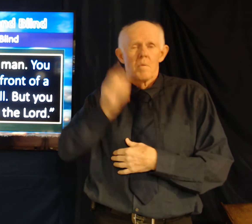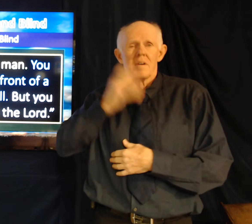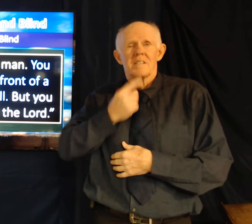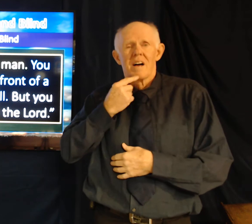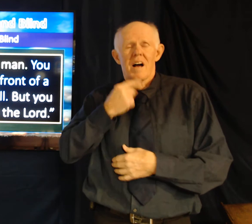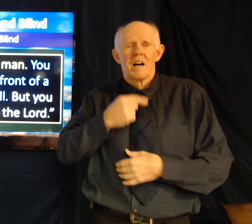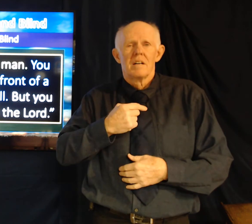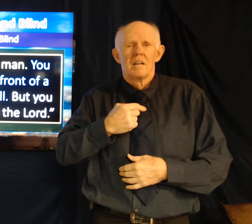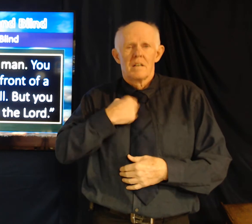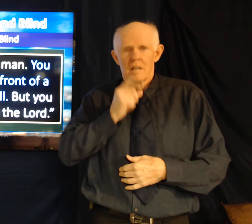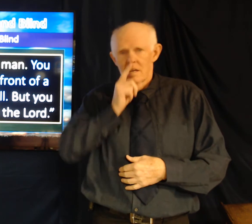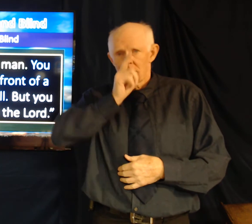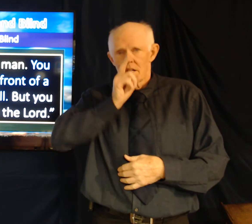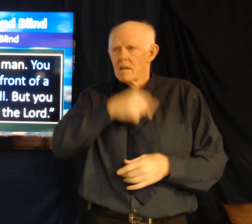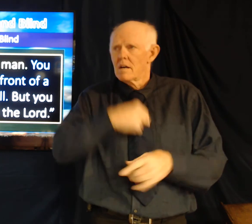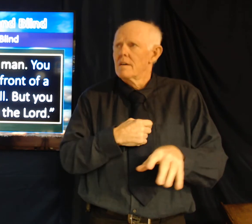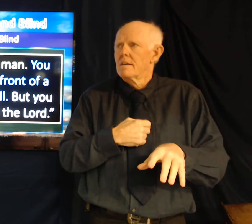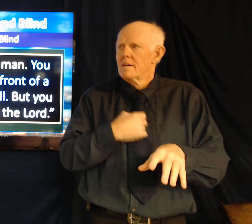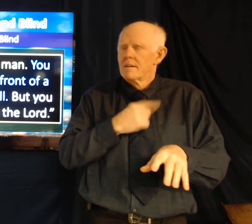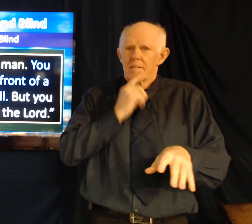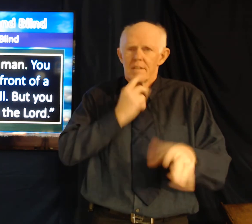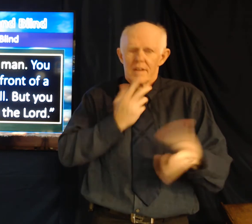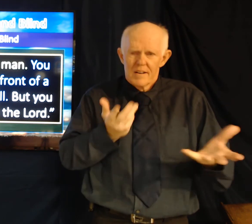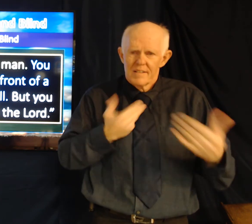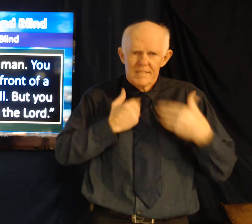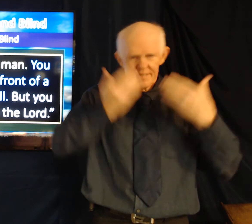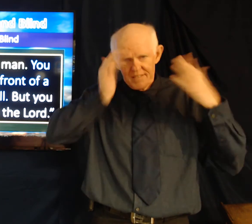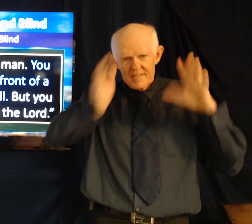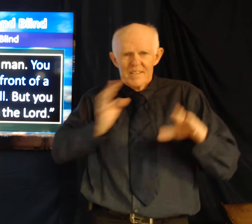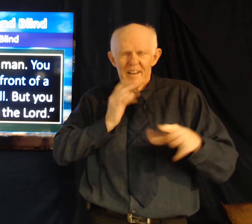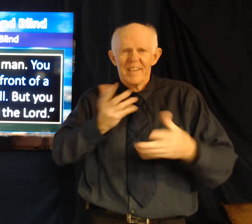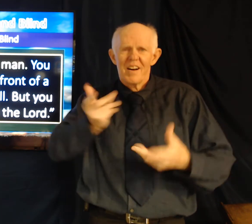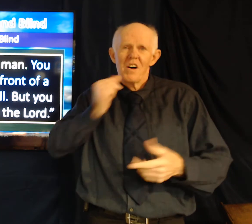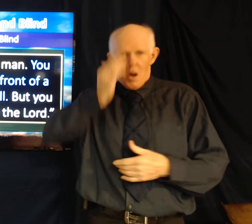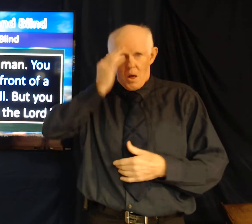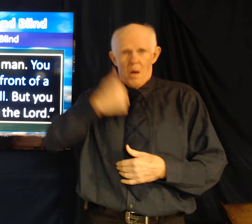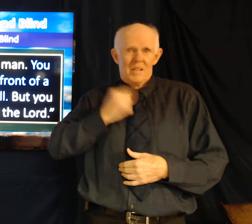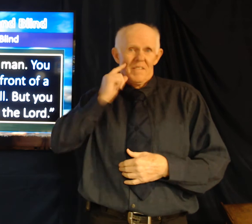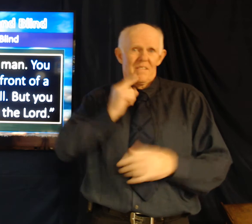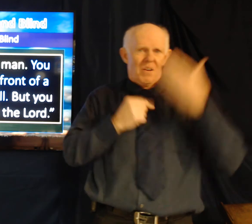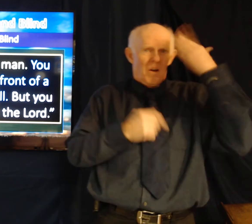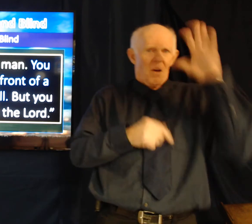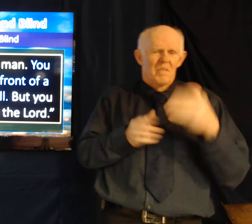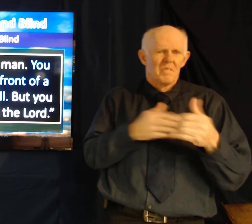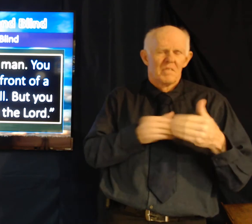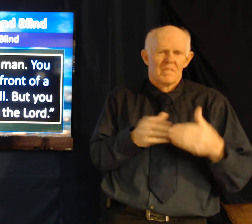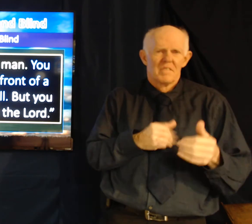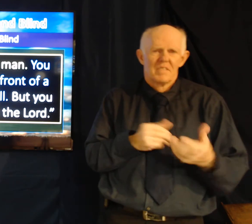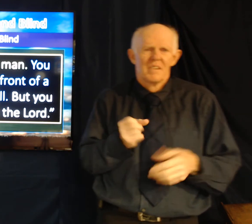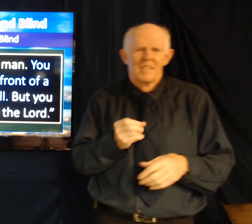And he said, that man stuck up. But my wife knew I was deaf.